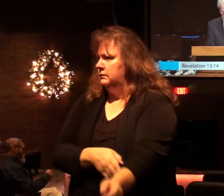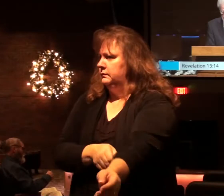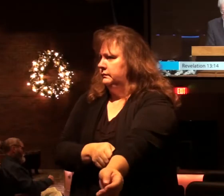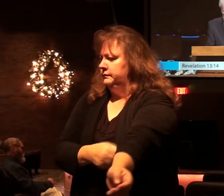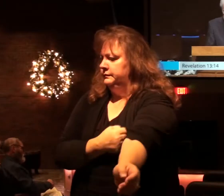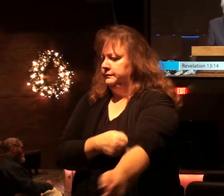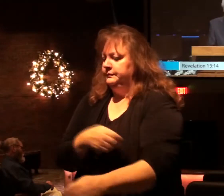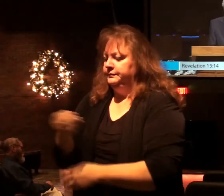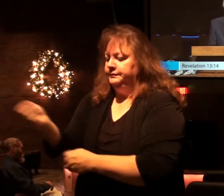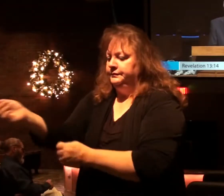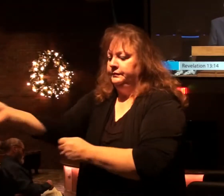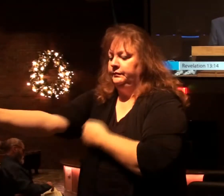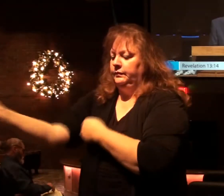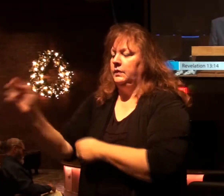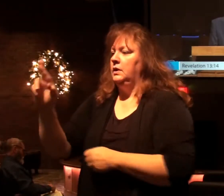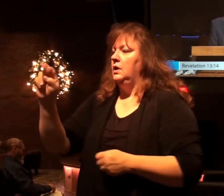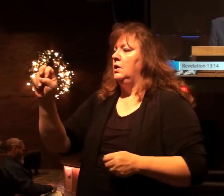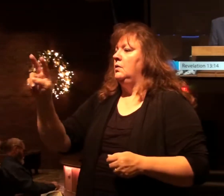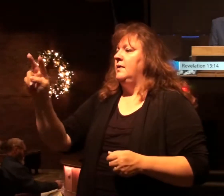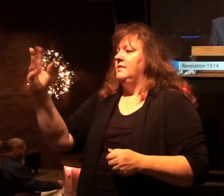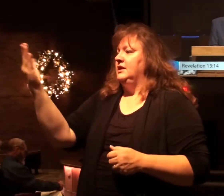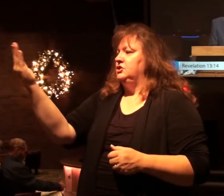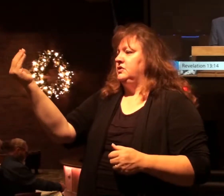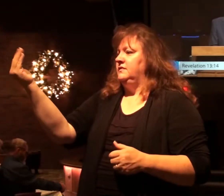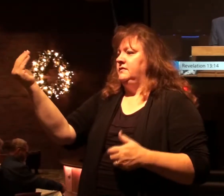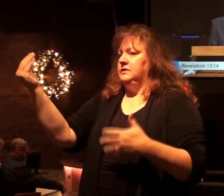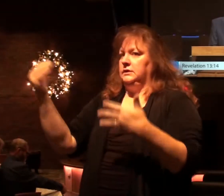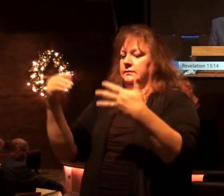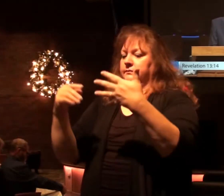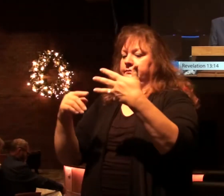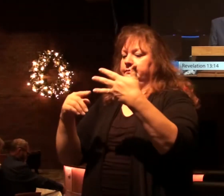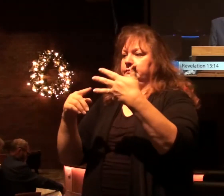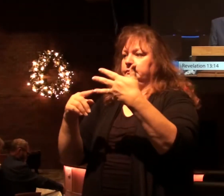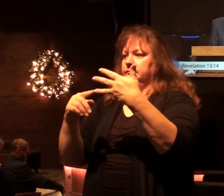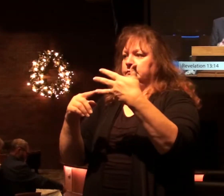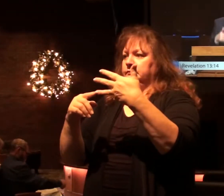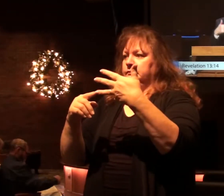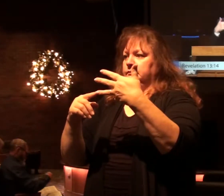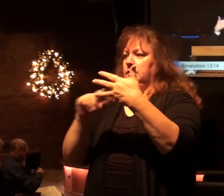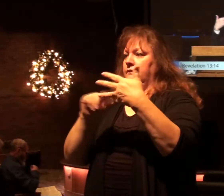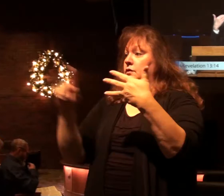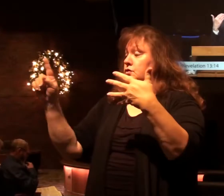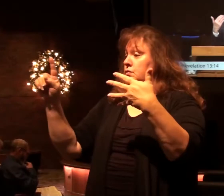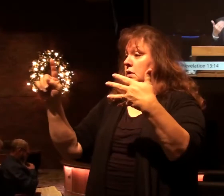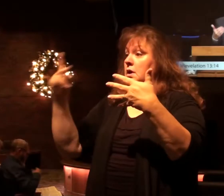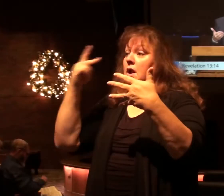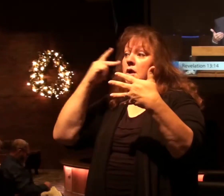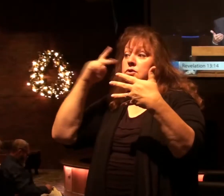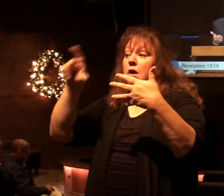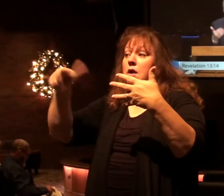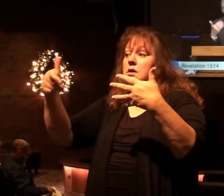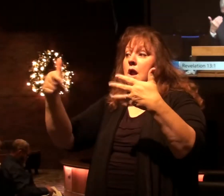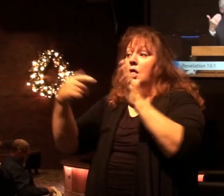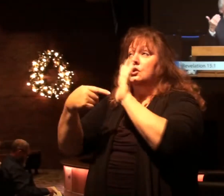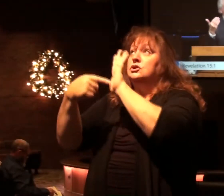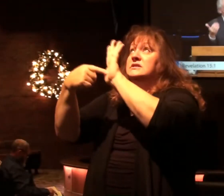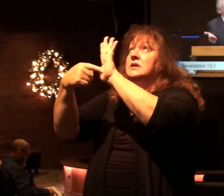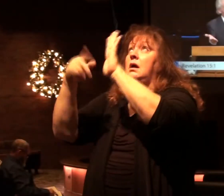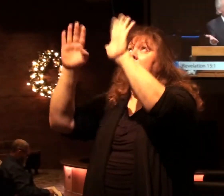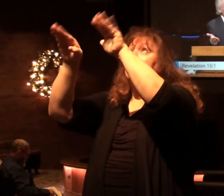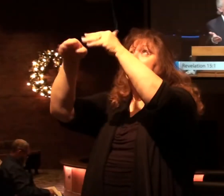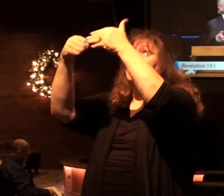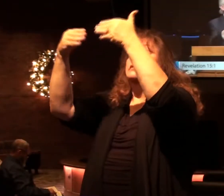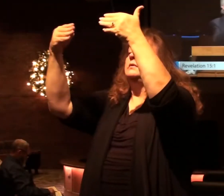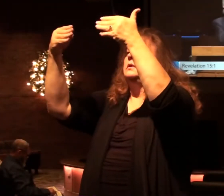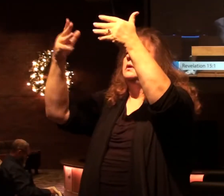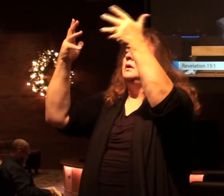Come over to chapter 15, verse 1. Then I saw another great sign in heaven,